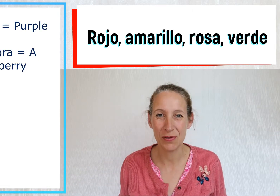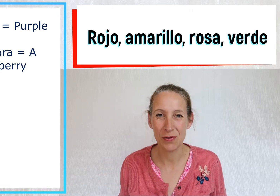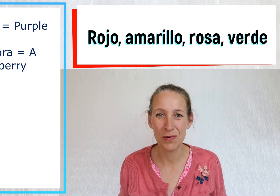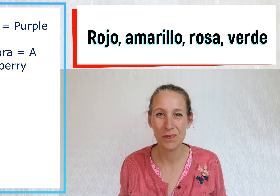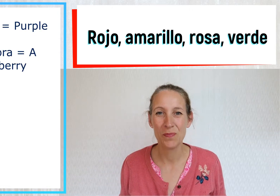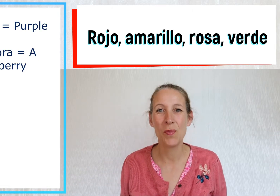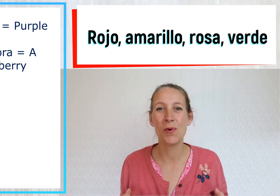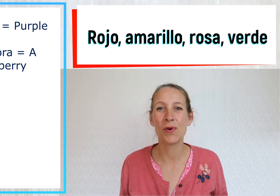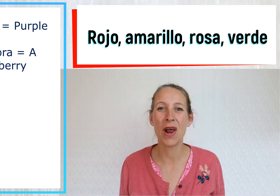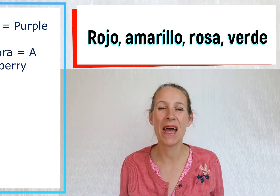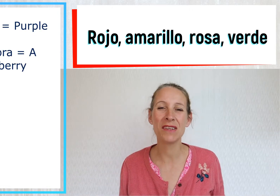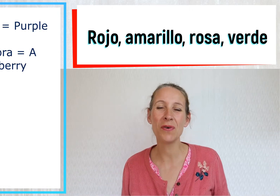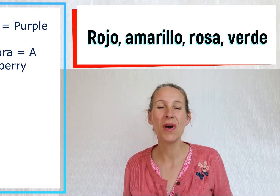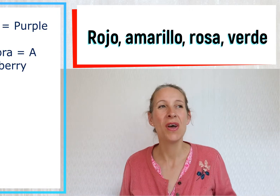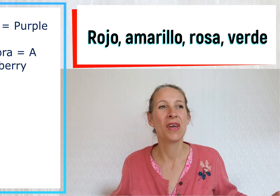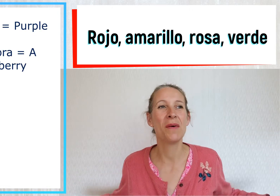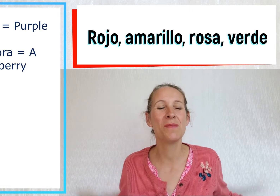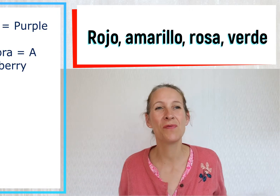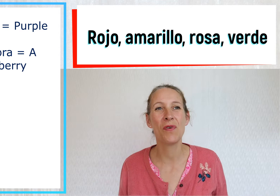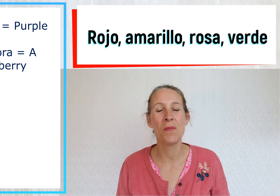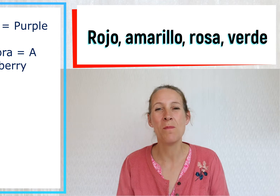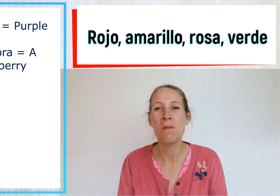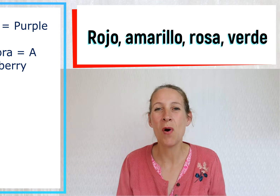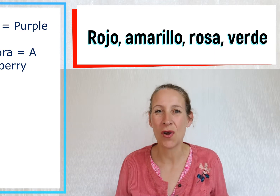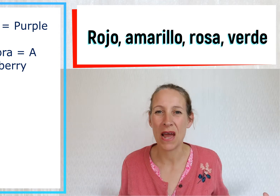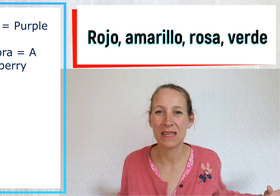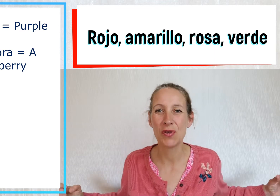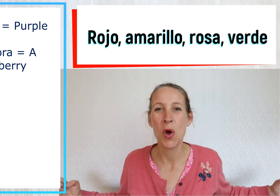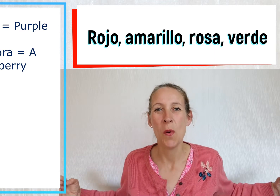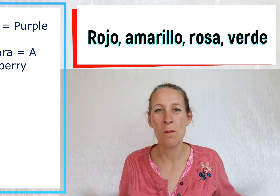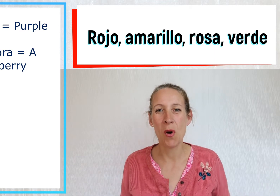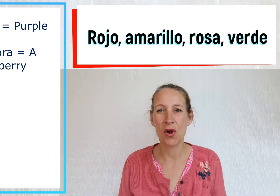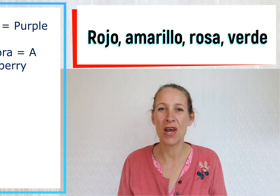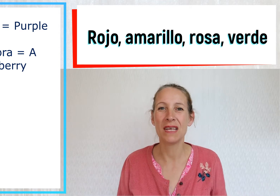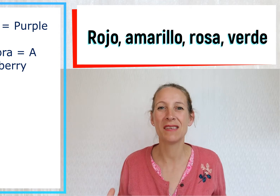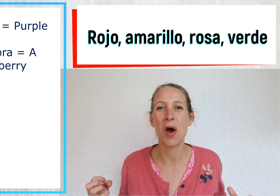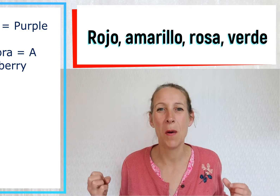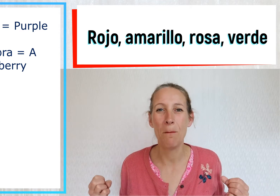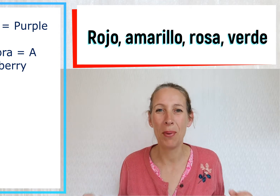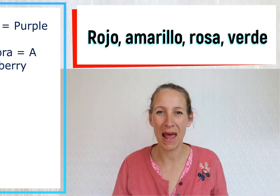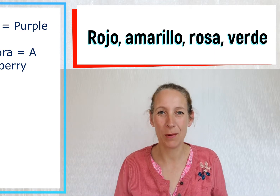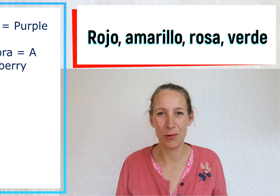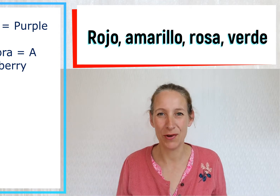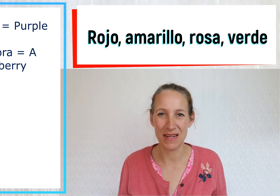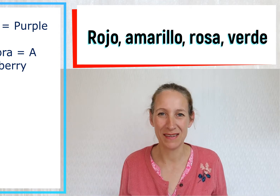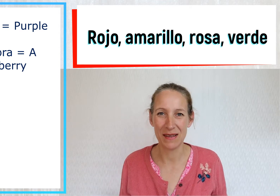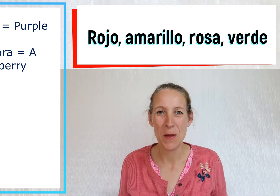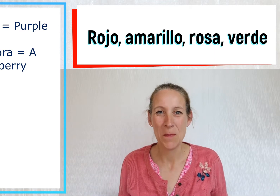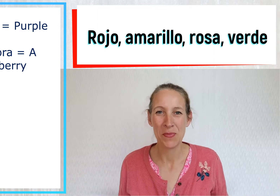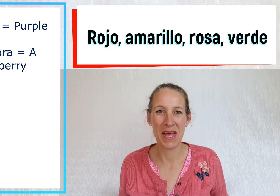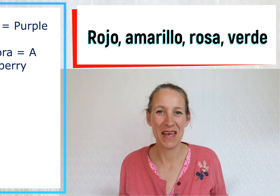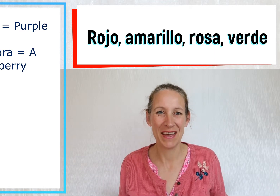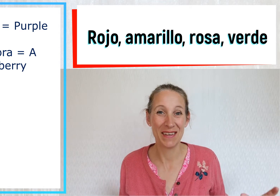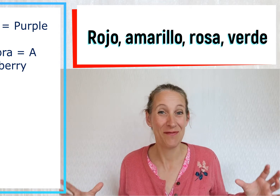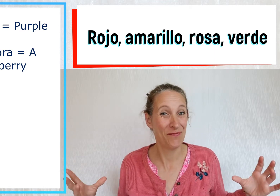Morado. Morado comes from moras. Moras are blackberries.